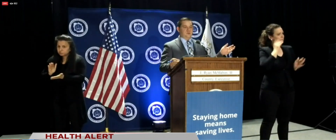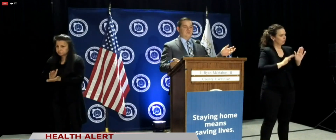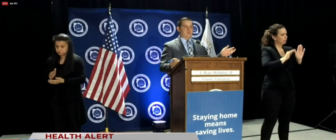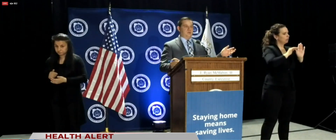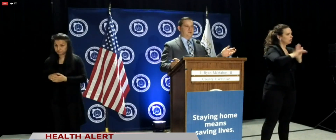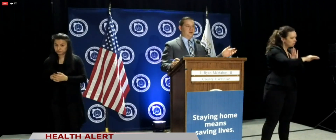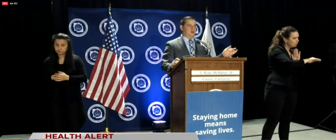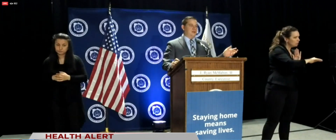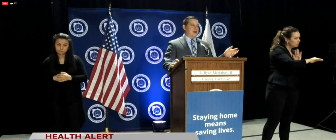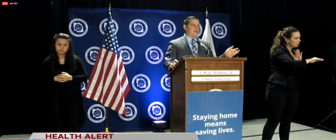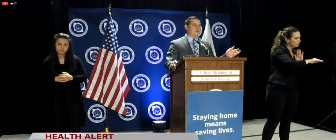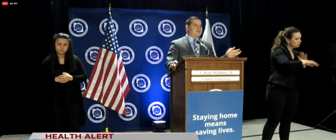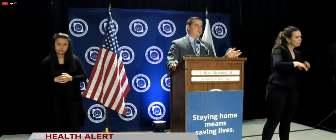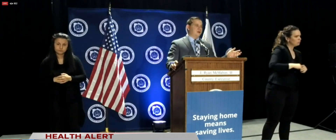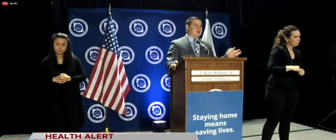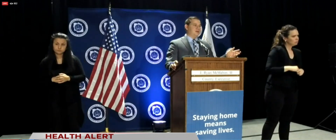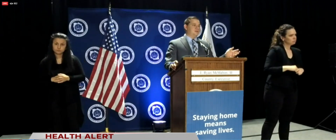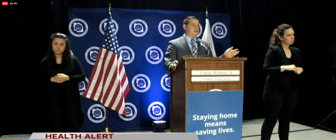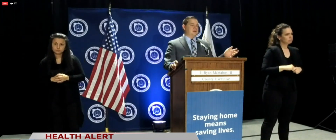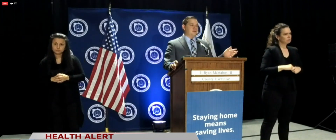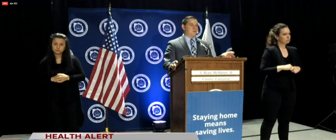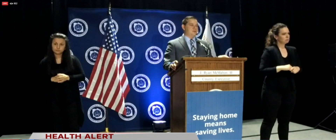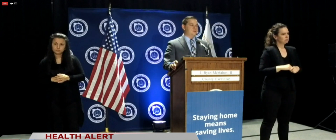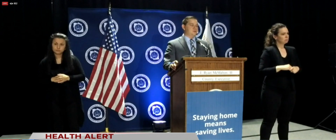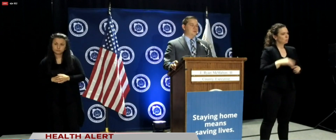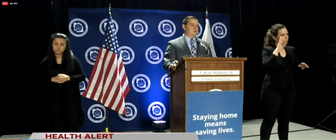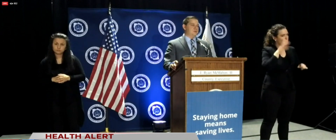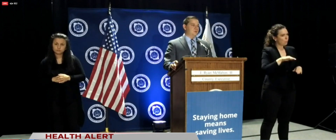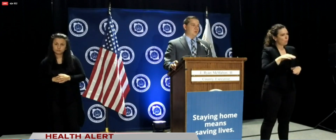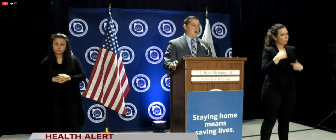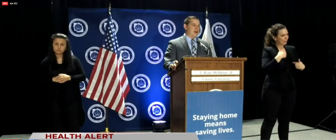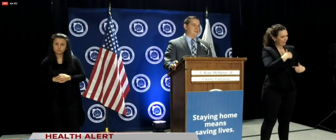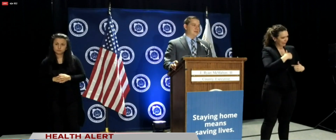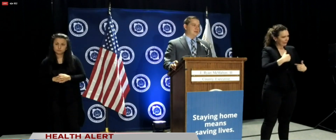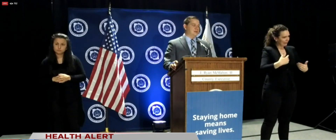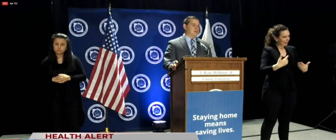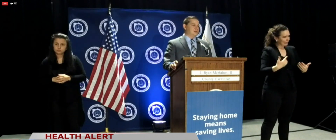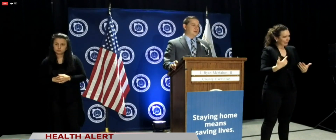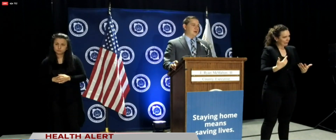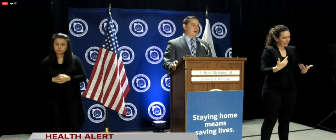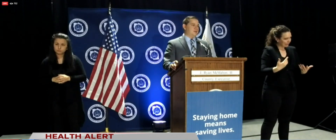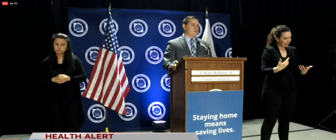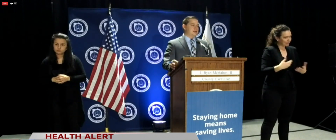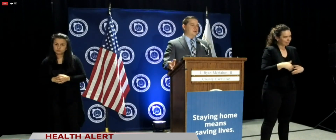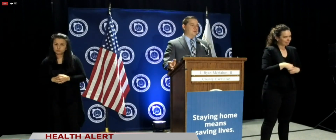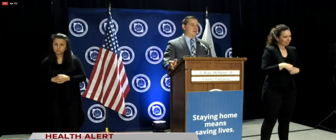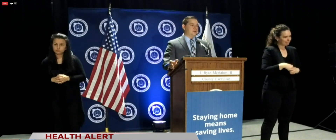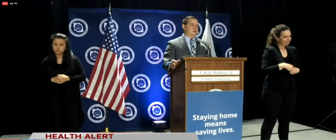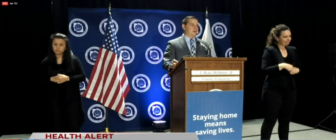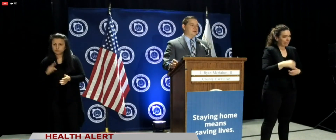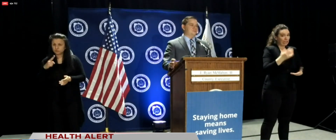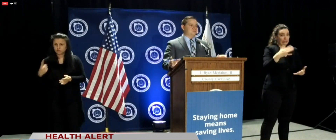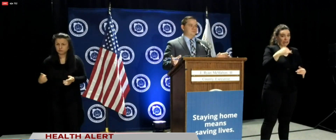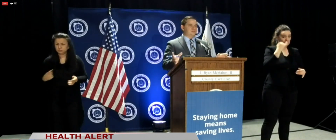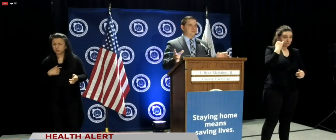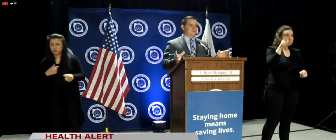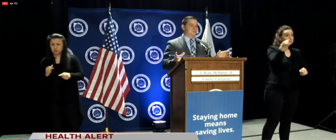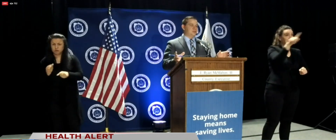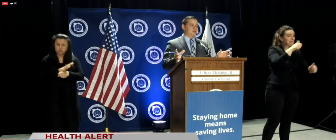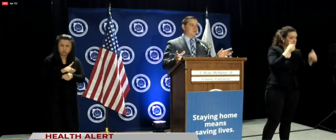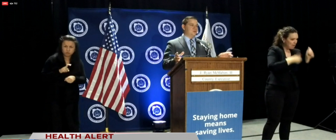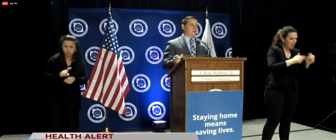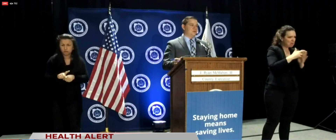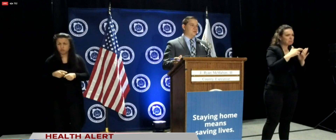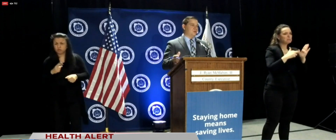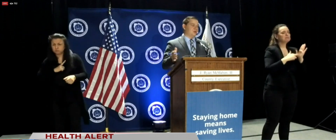first week, everybody's scared to death. Everybody's doing what we're asking. The second week,